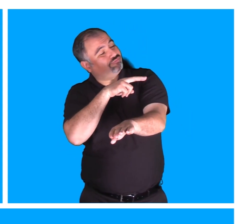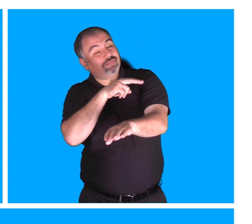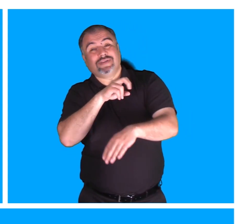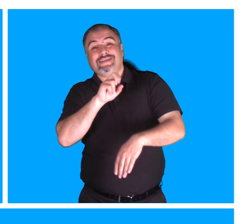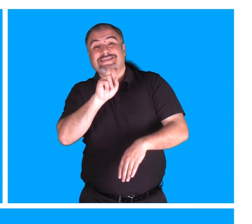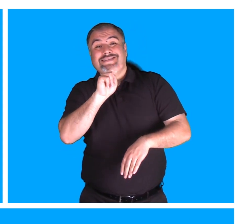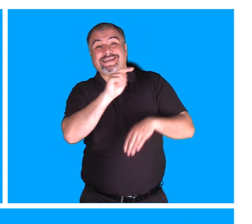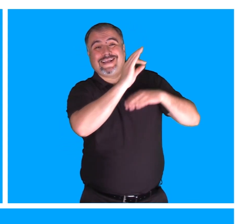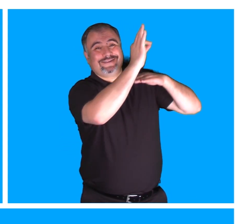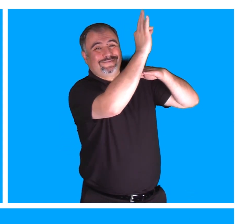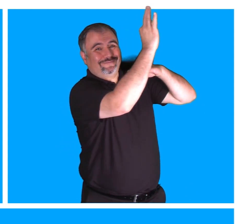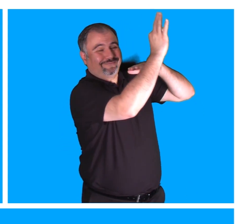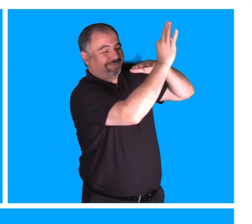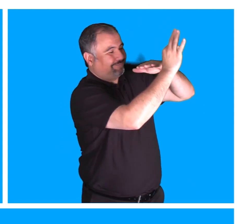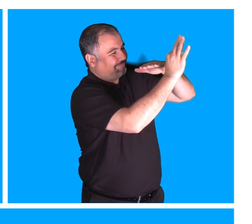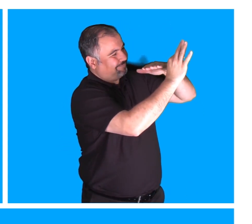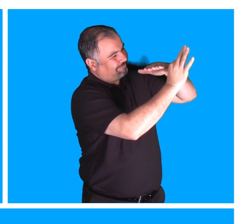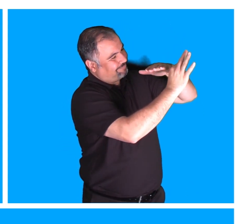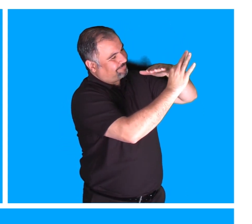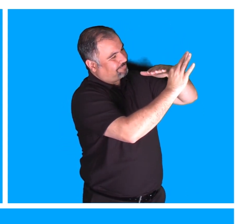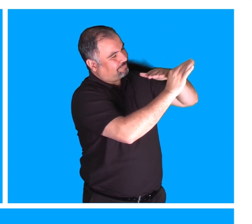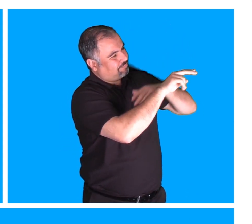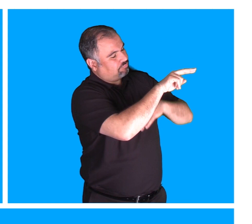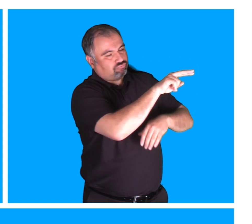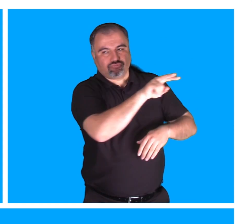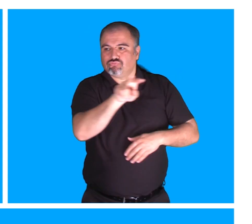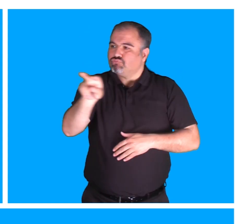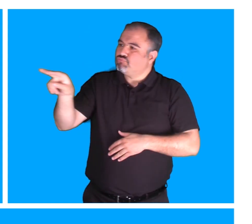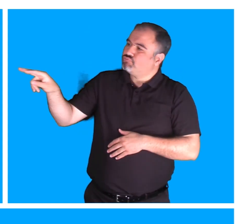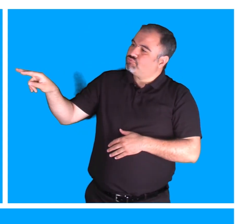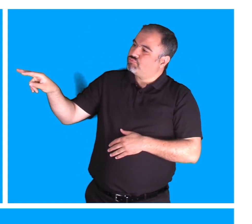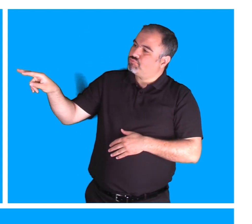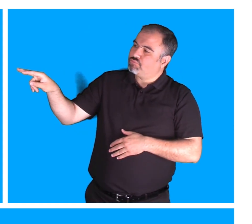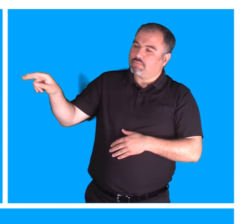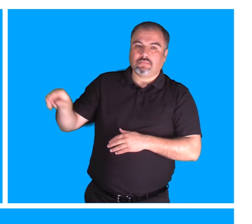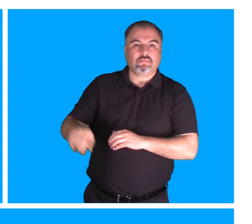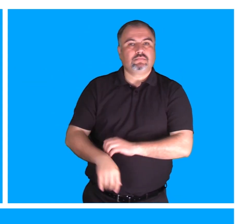Here is another view from the pier.